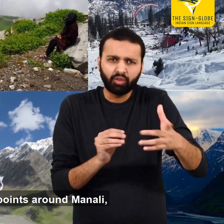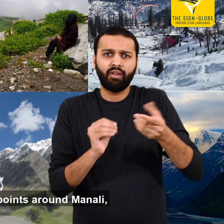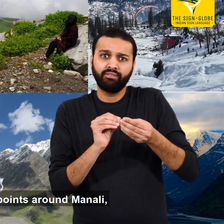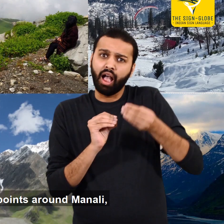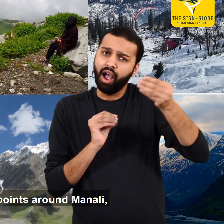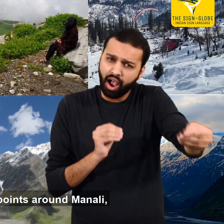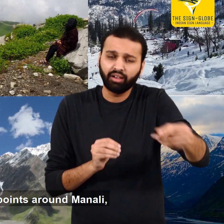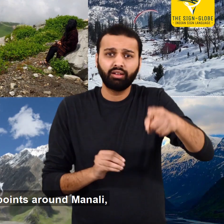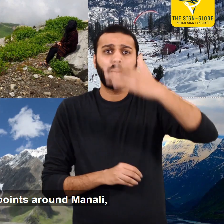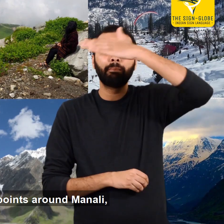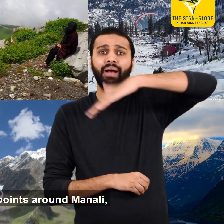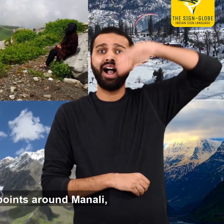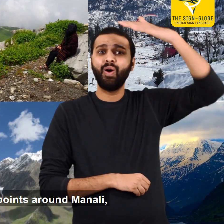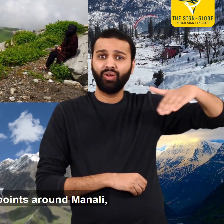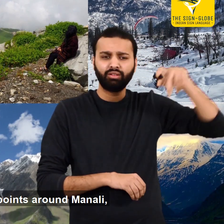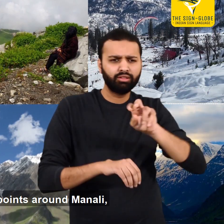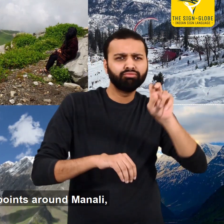There are many viewpoints around Manali.